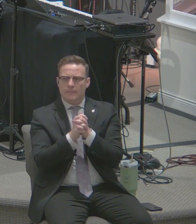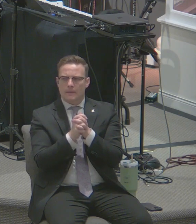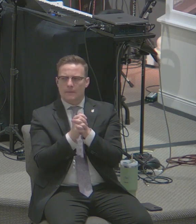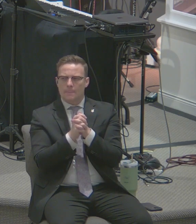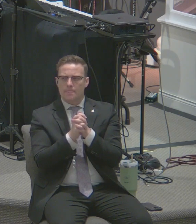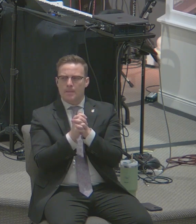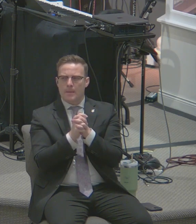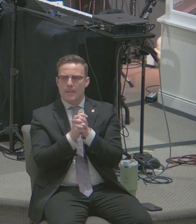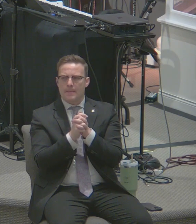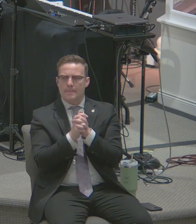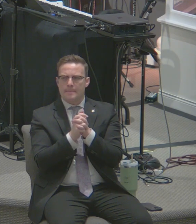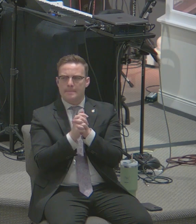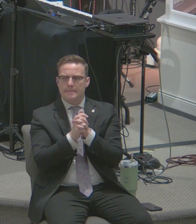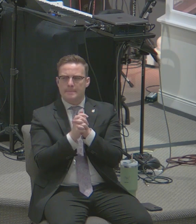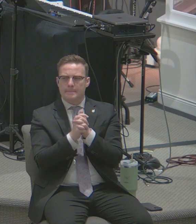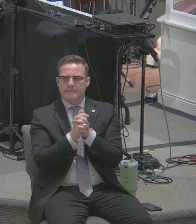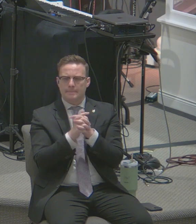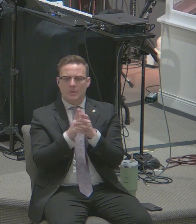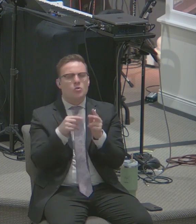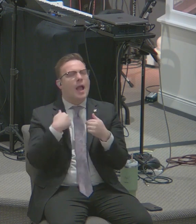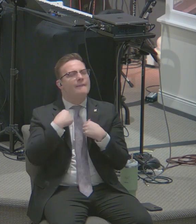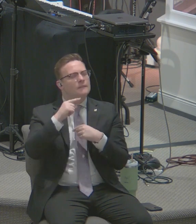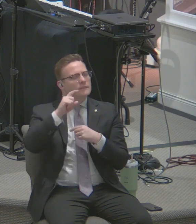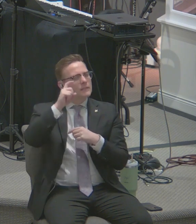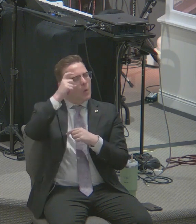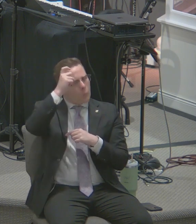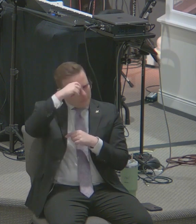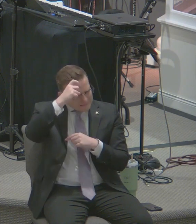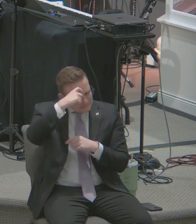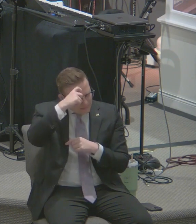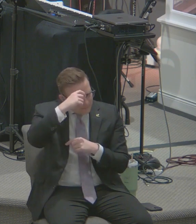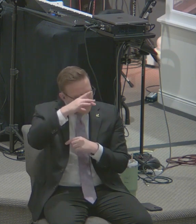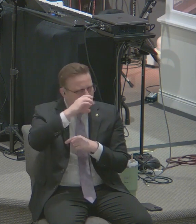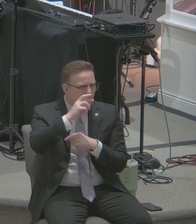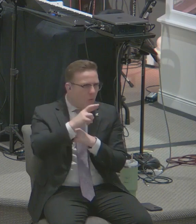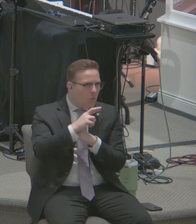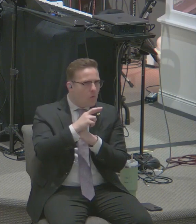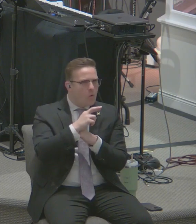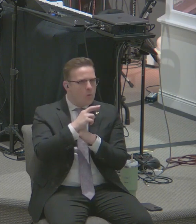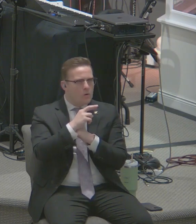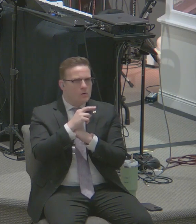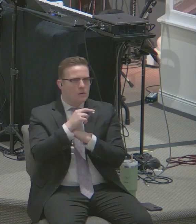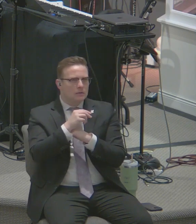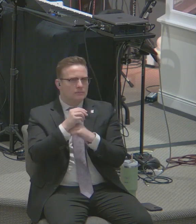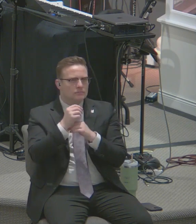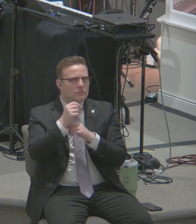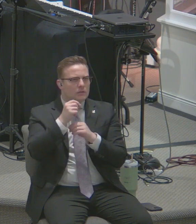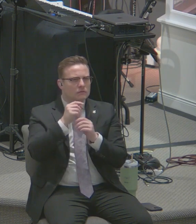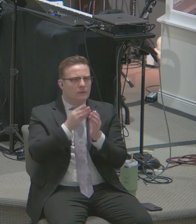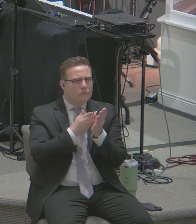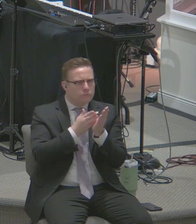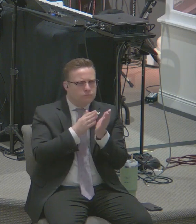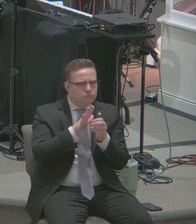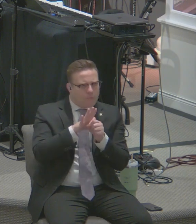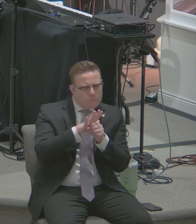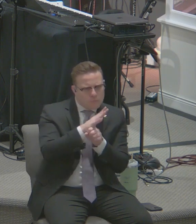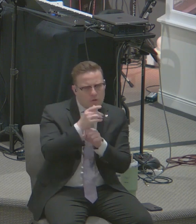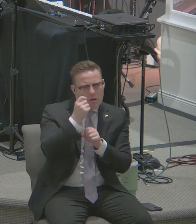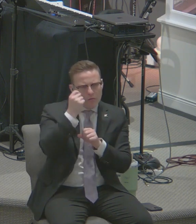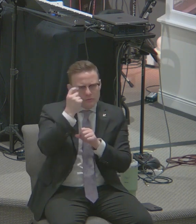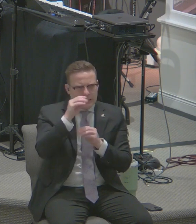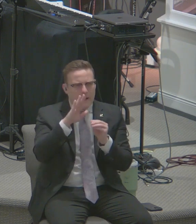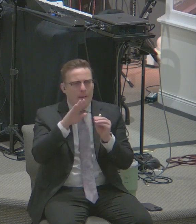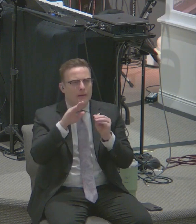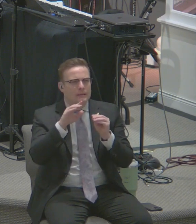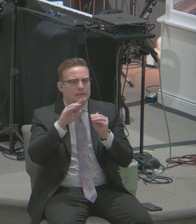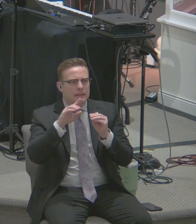Prudent means you have wisdom, or you are judicious in your choices. That means you